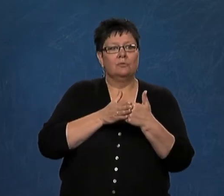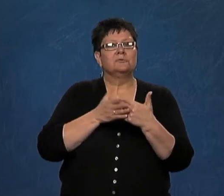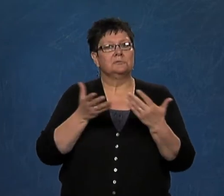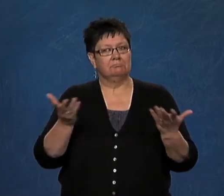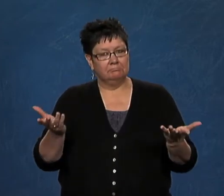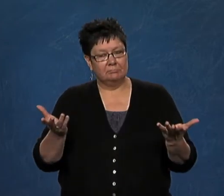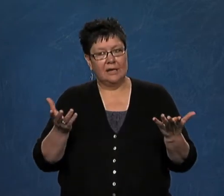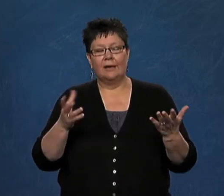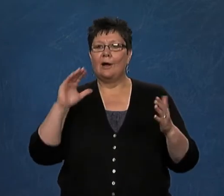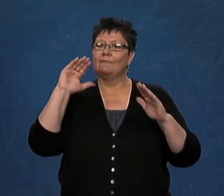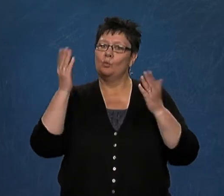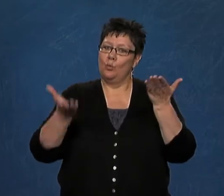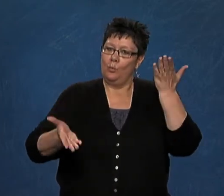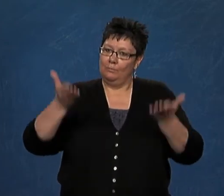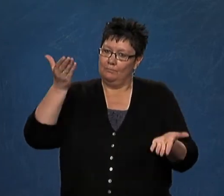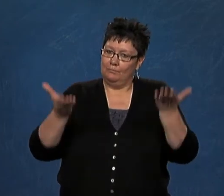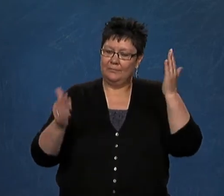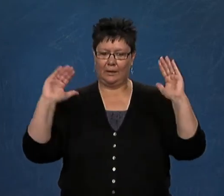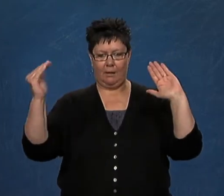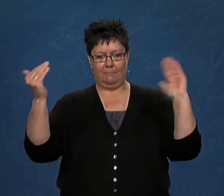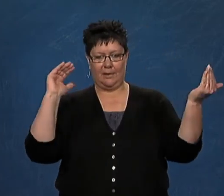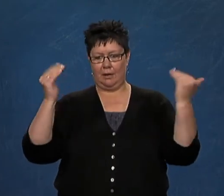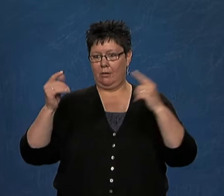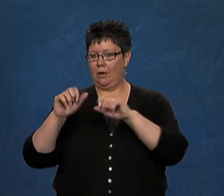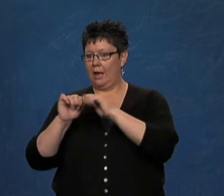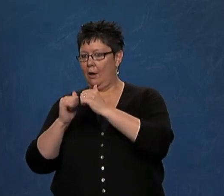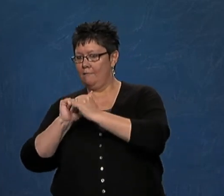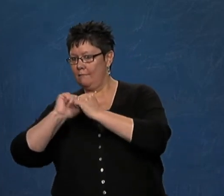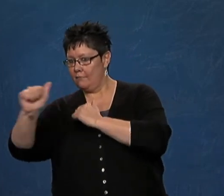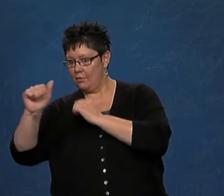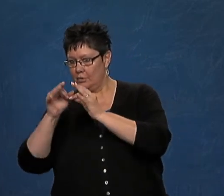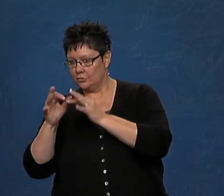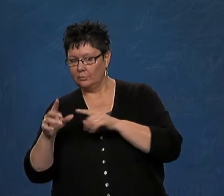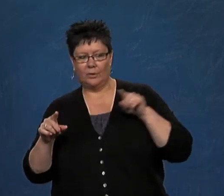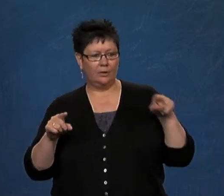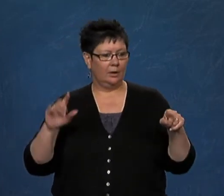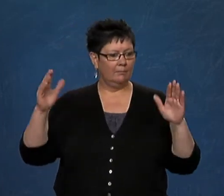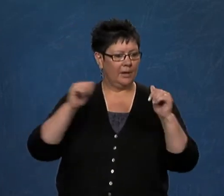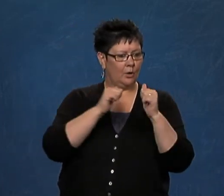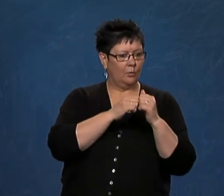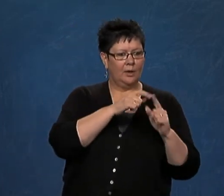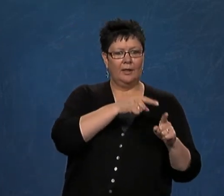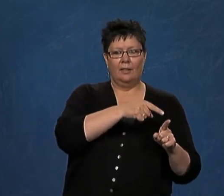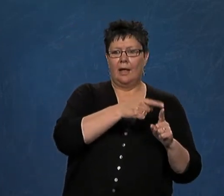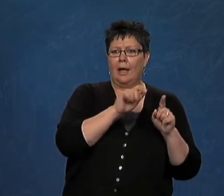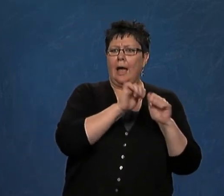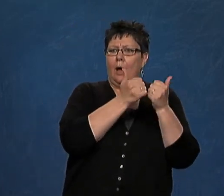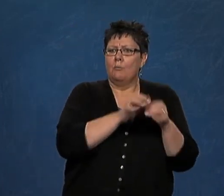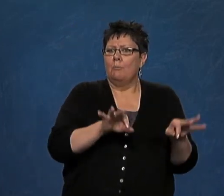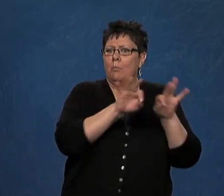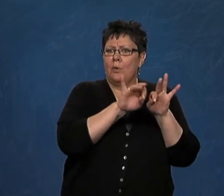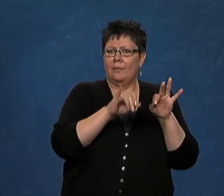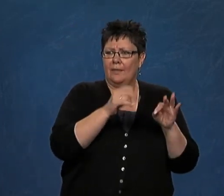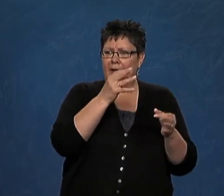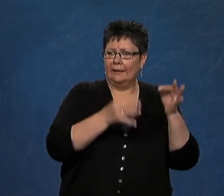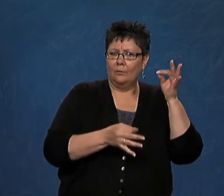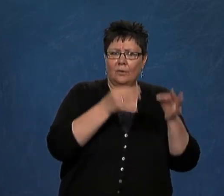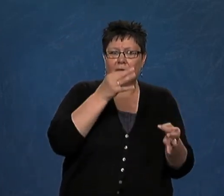if the interpreter is not readily available or close by, they use VRI, so they use proximity